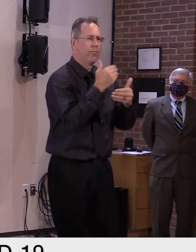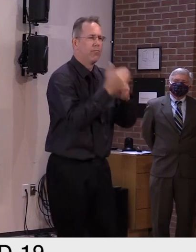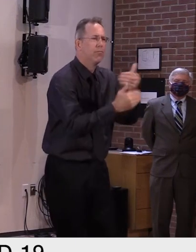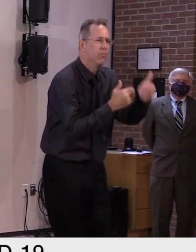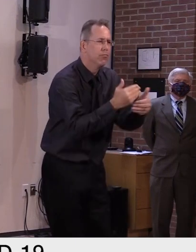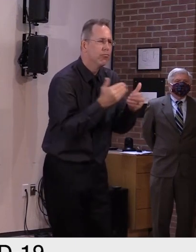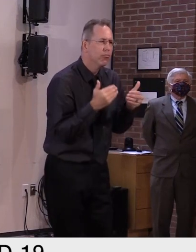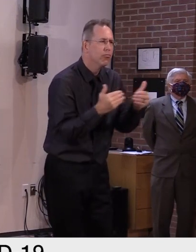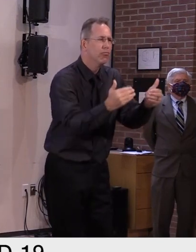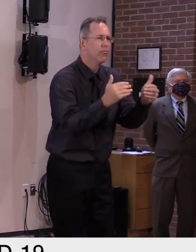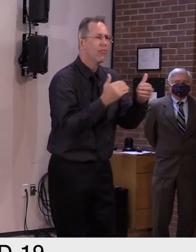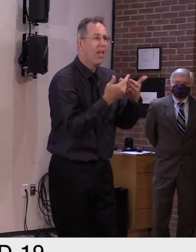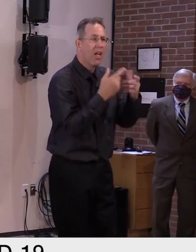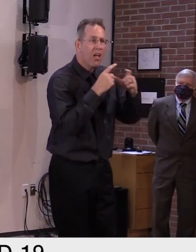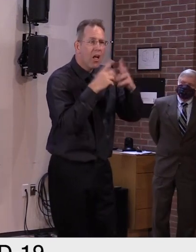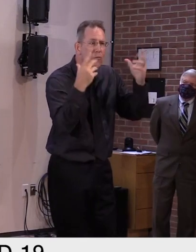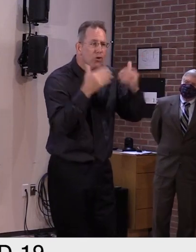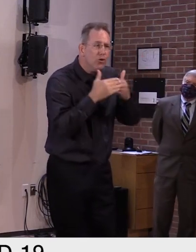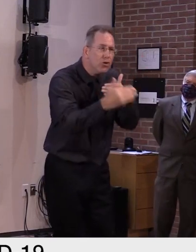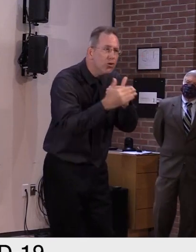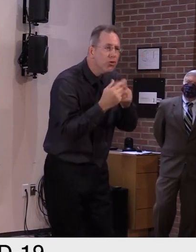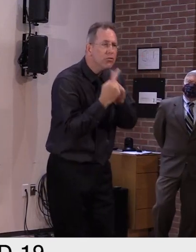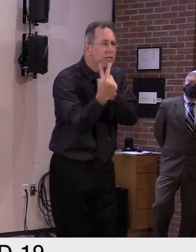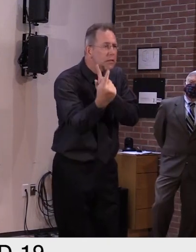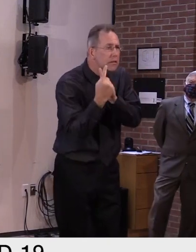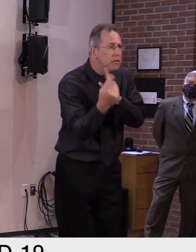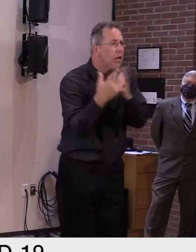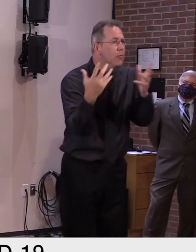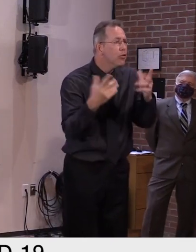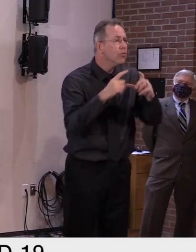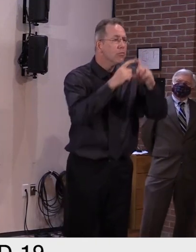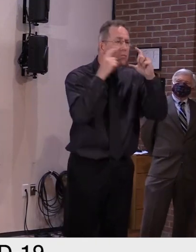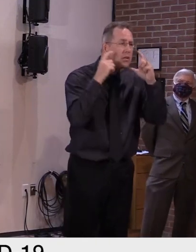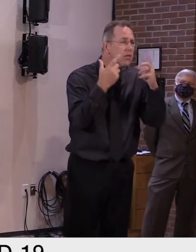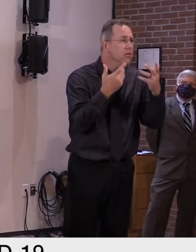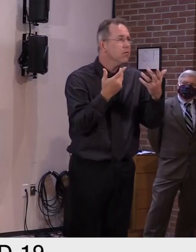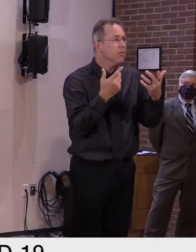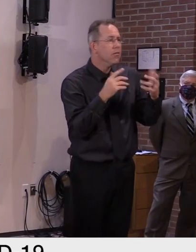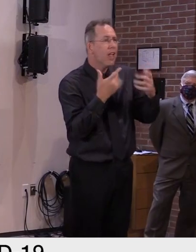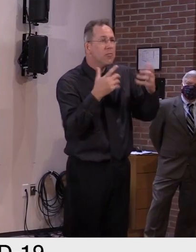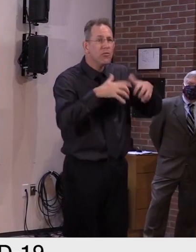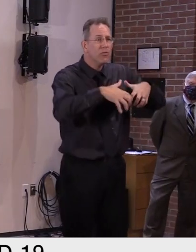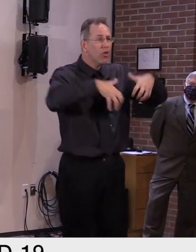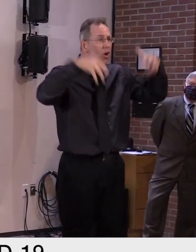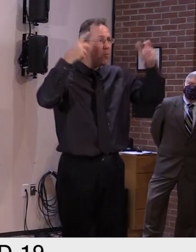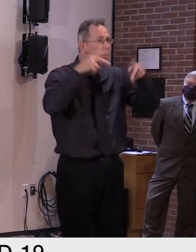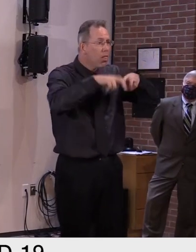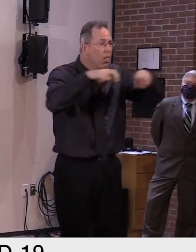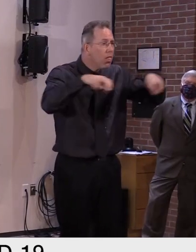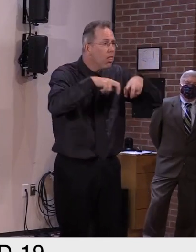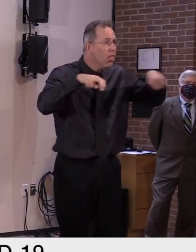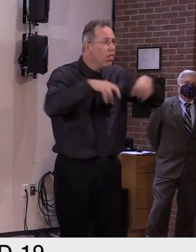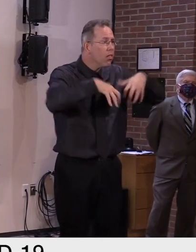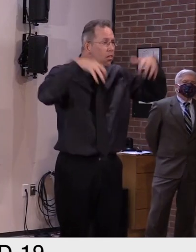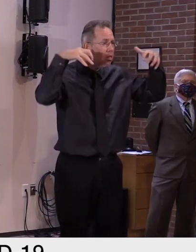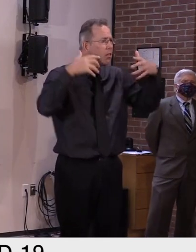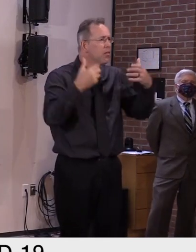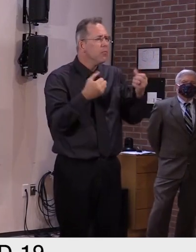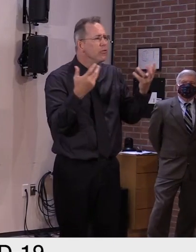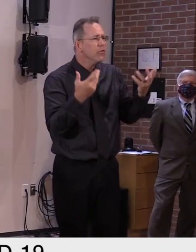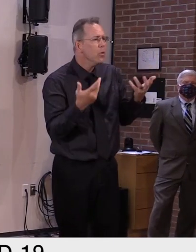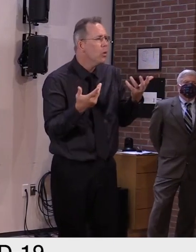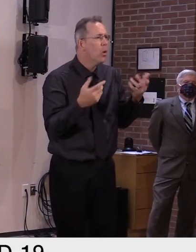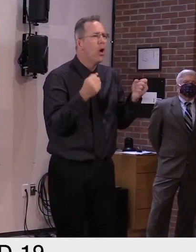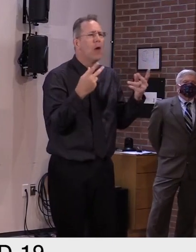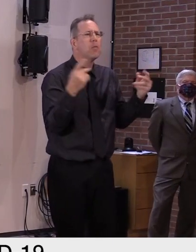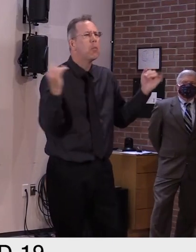the social aspect. It's the fans or the getting together afterwards or the carpooling to different events or staying over